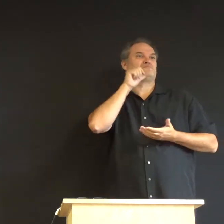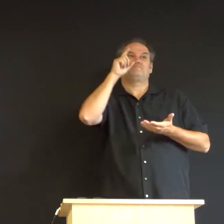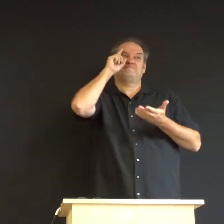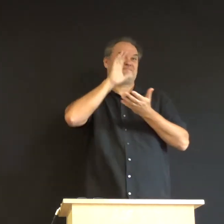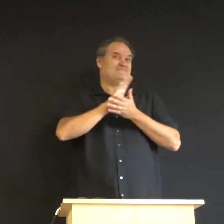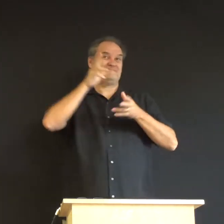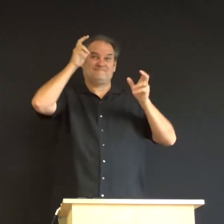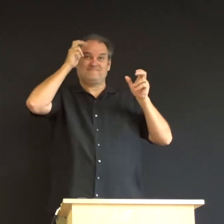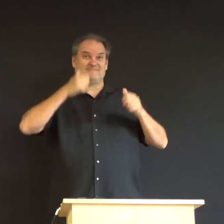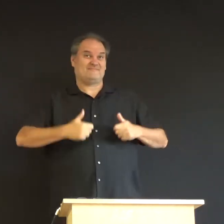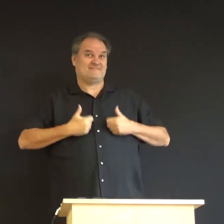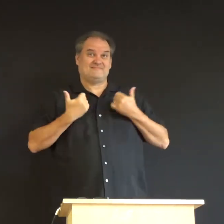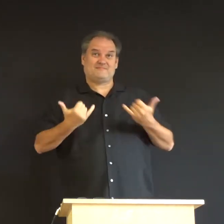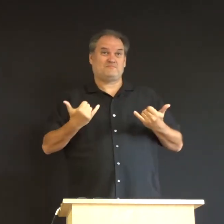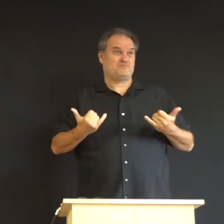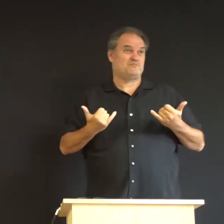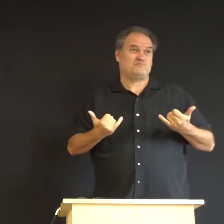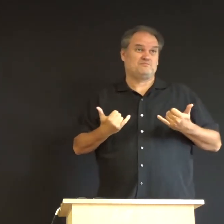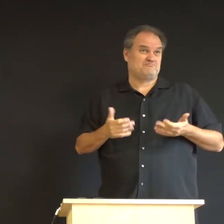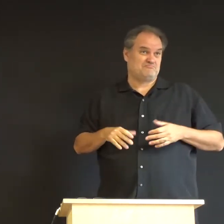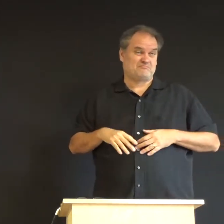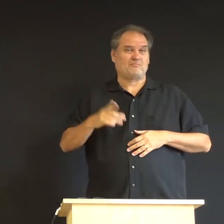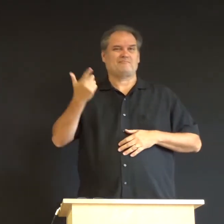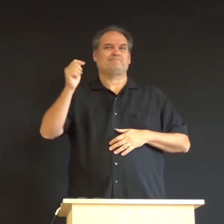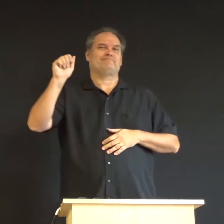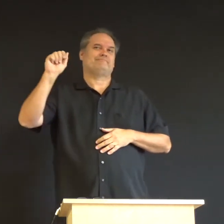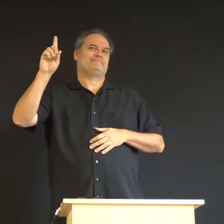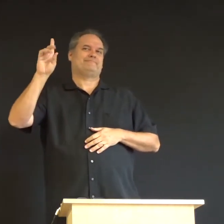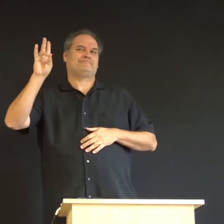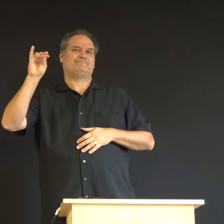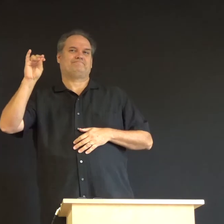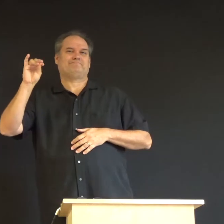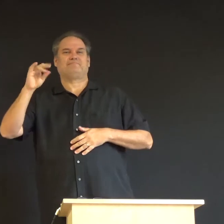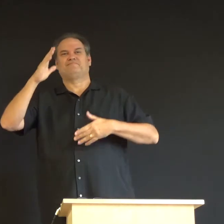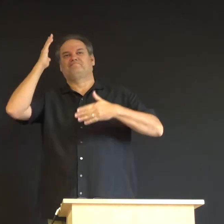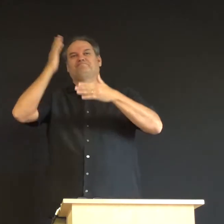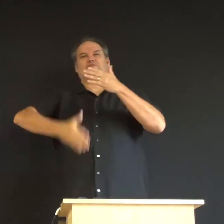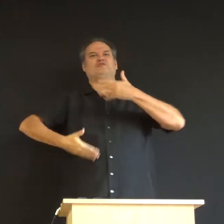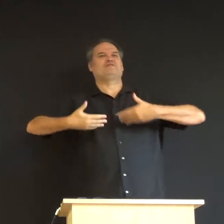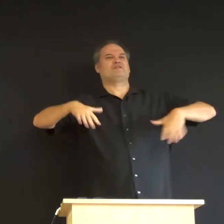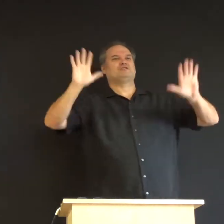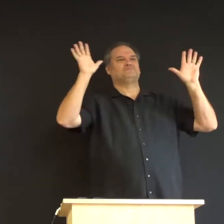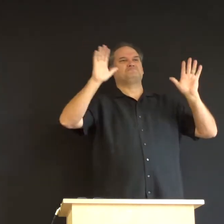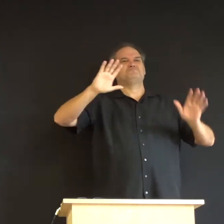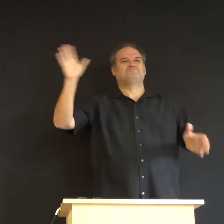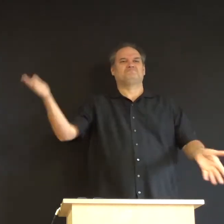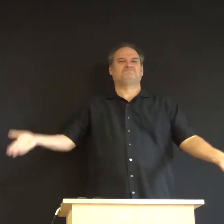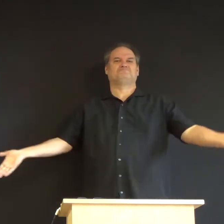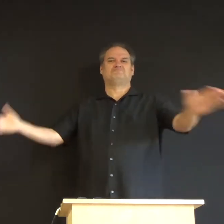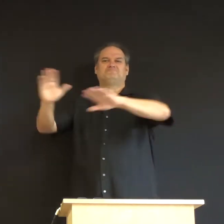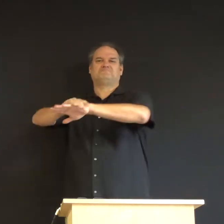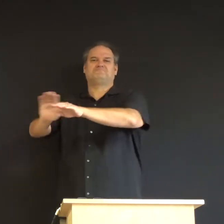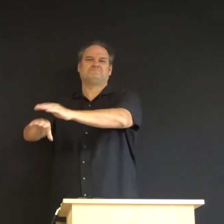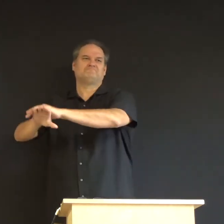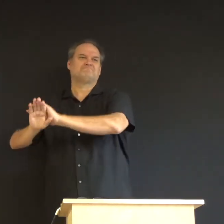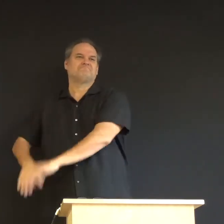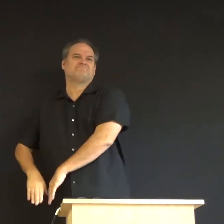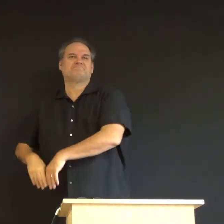some pastors, they don't even believe that there are demons even more. And some people think that it's closed over